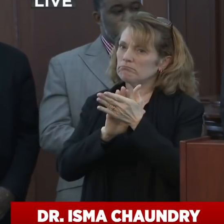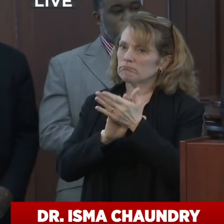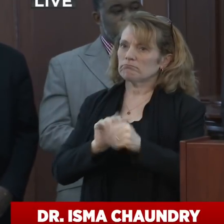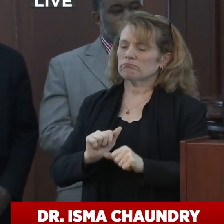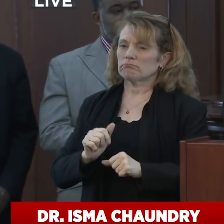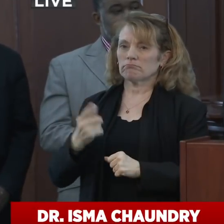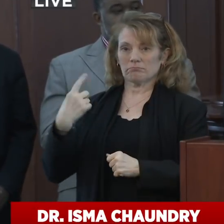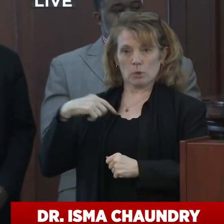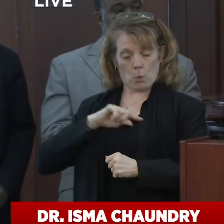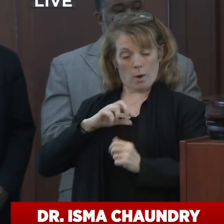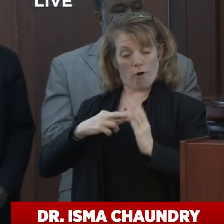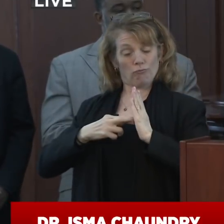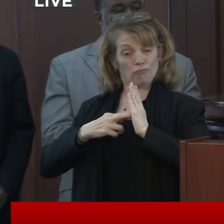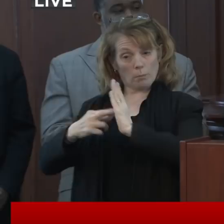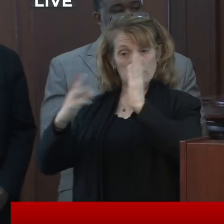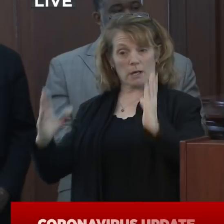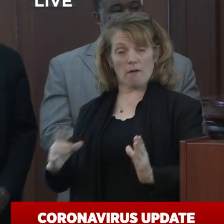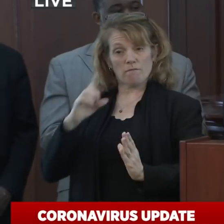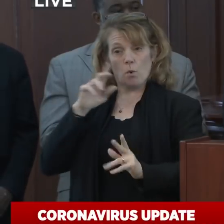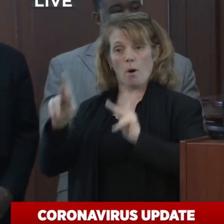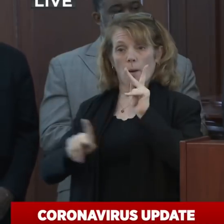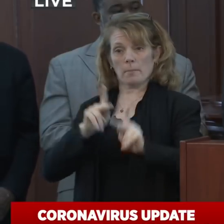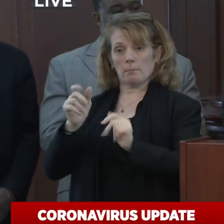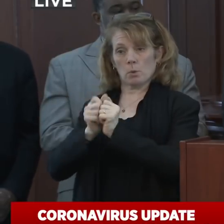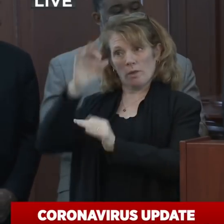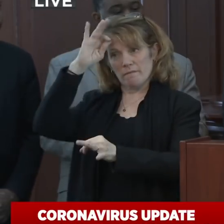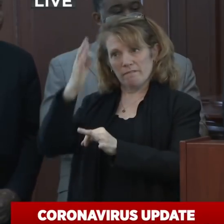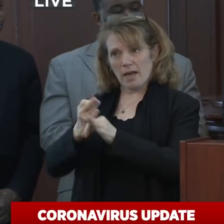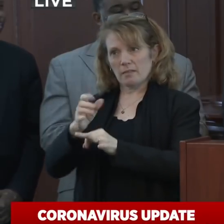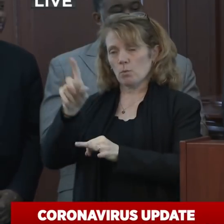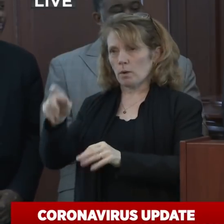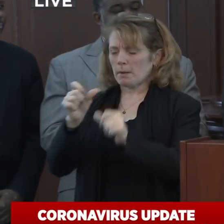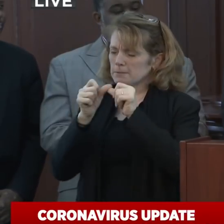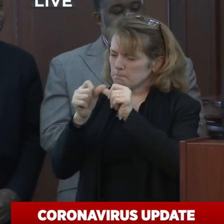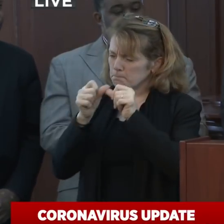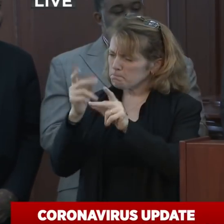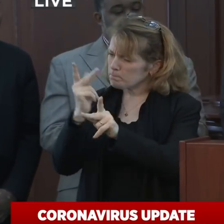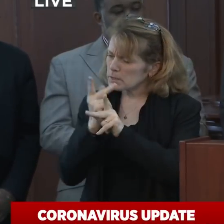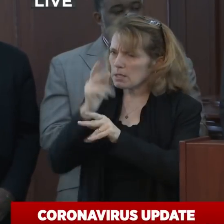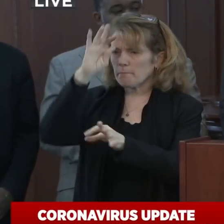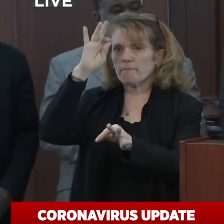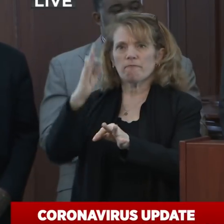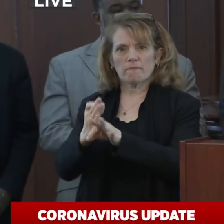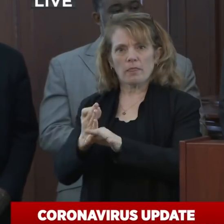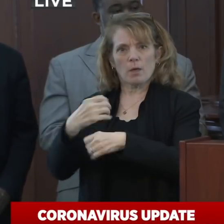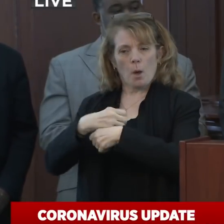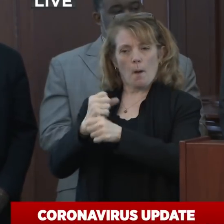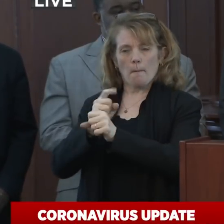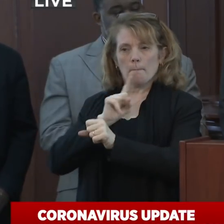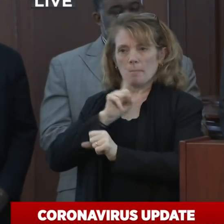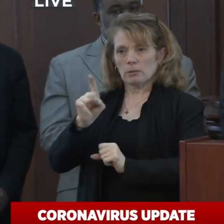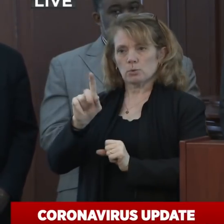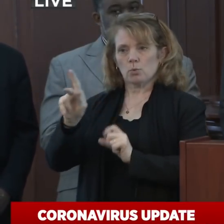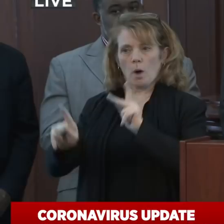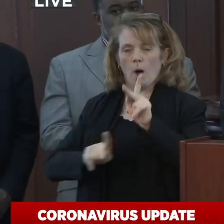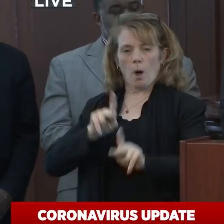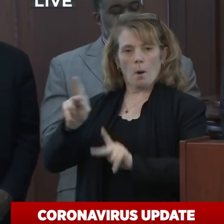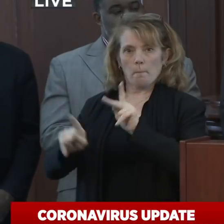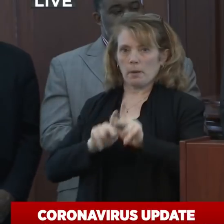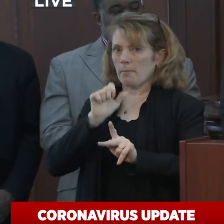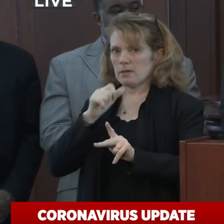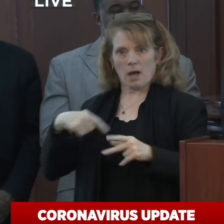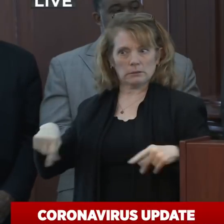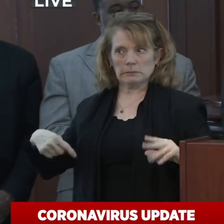representative of people of faith, we have to keep our faith. We have to make sure that our congregants are not